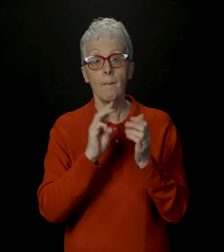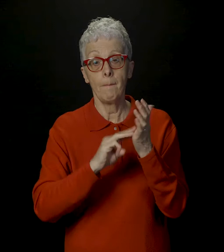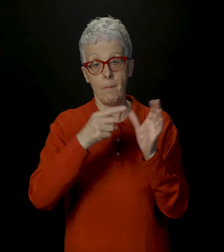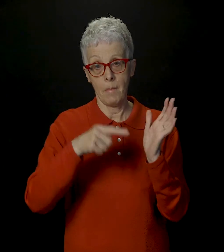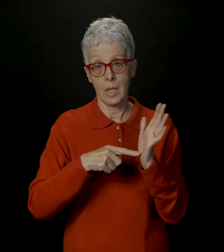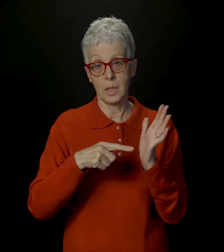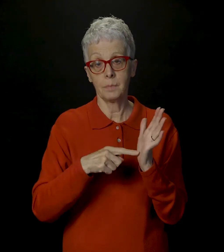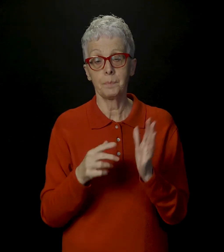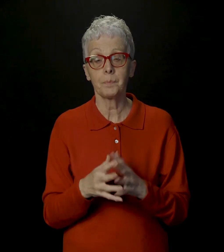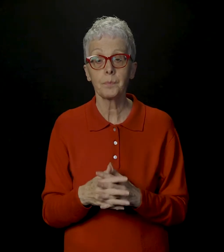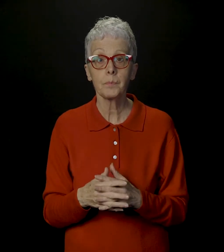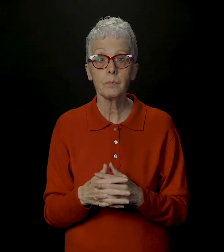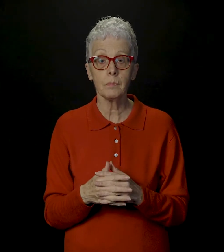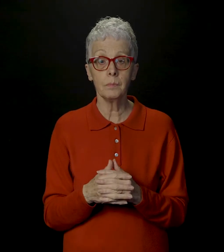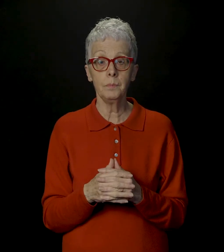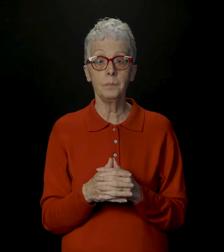let's check that out